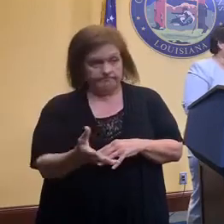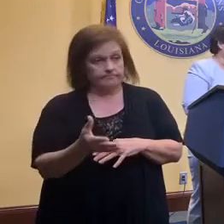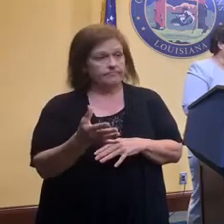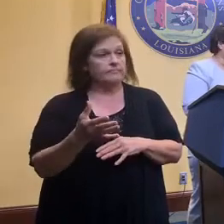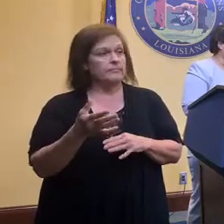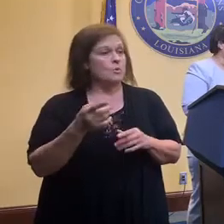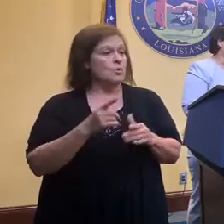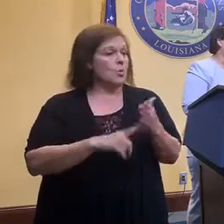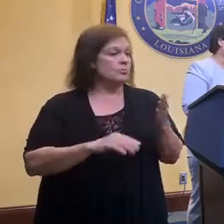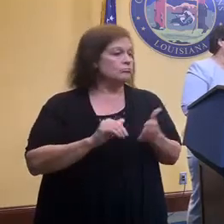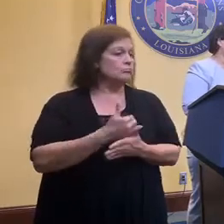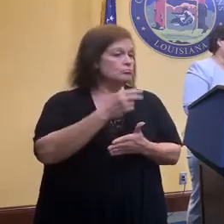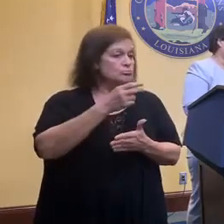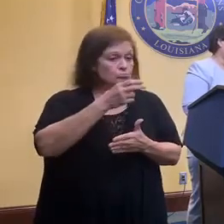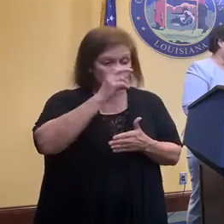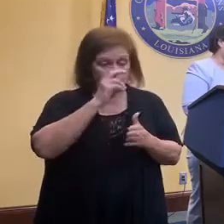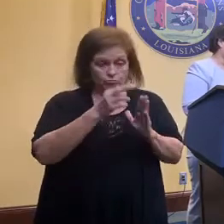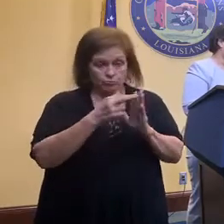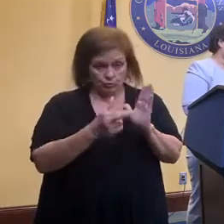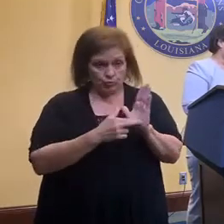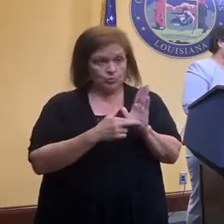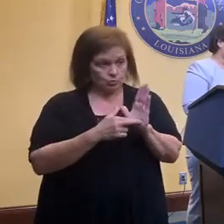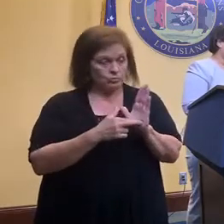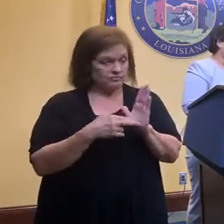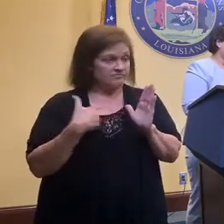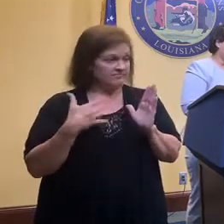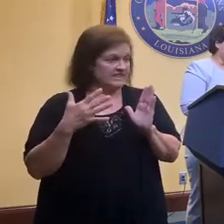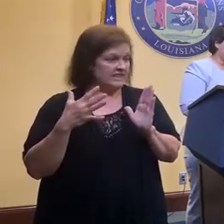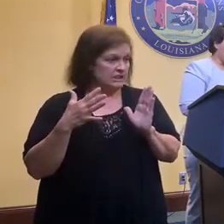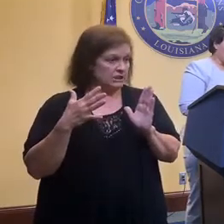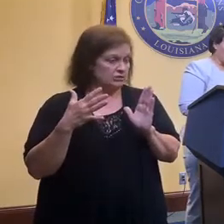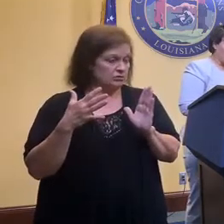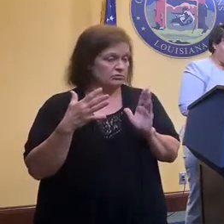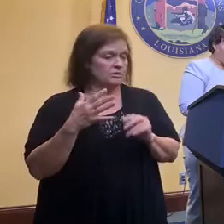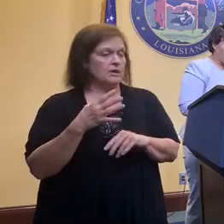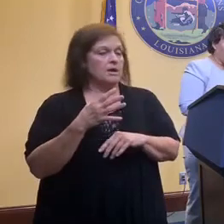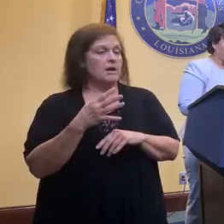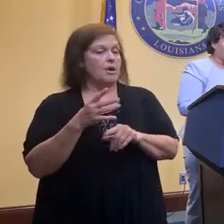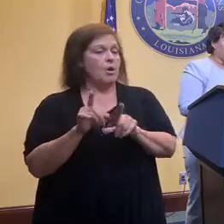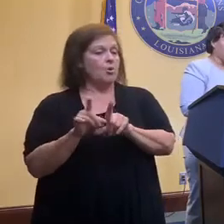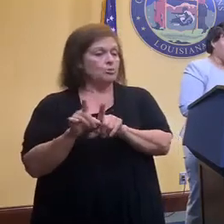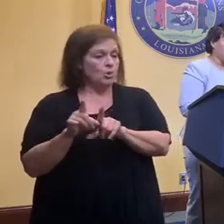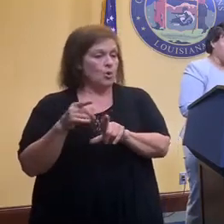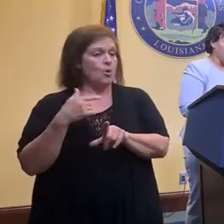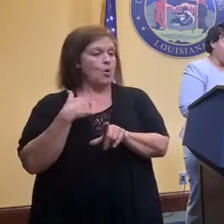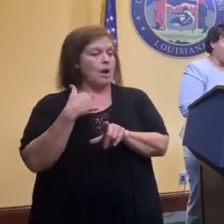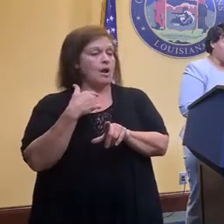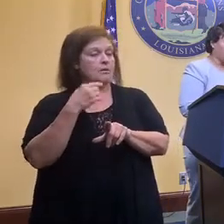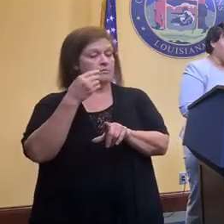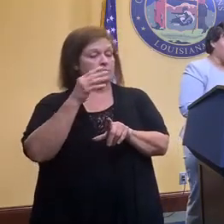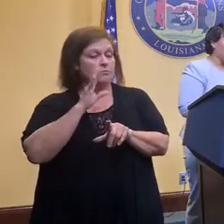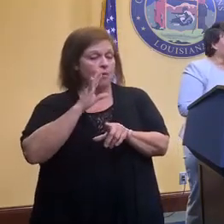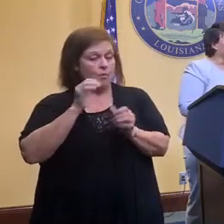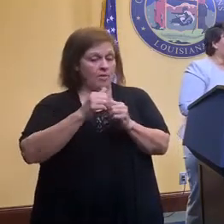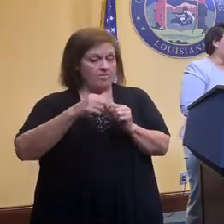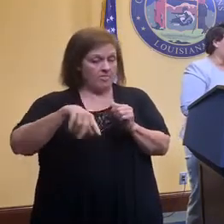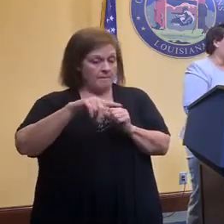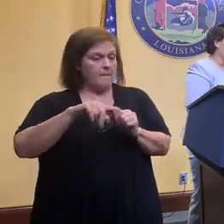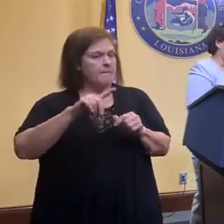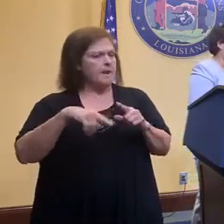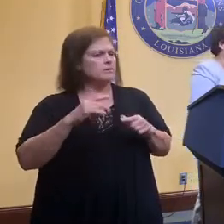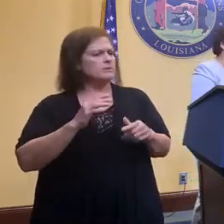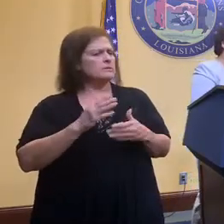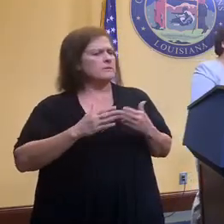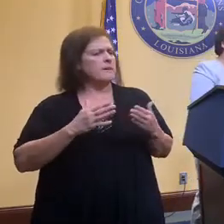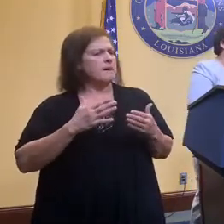the restrictions on that call. And also talk to them about some of other concerns